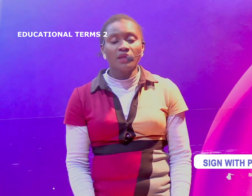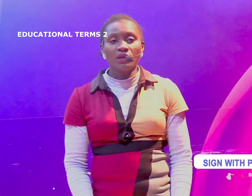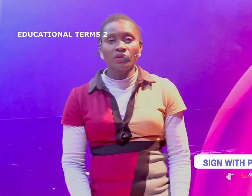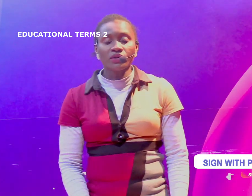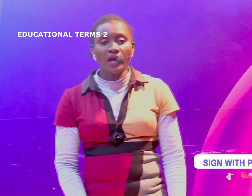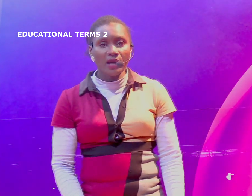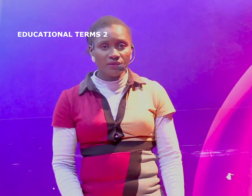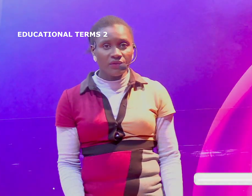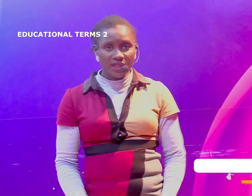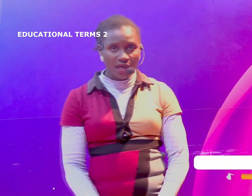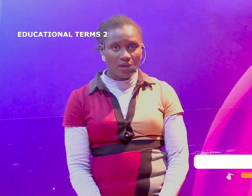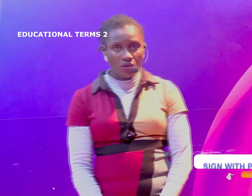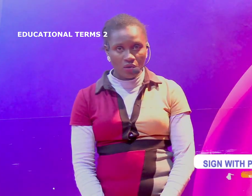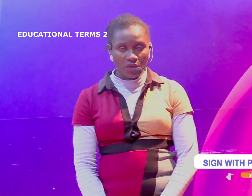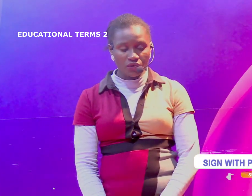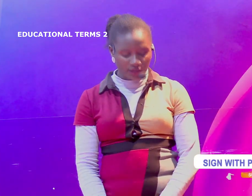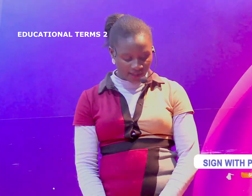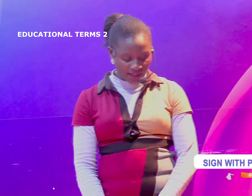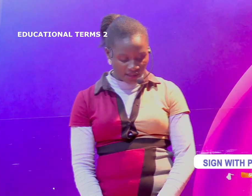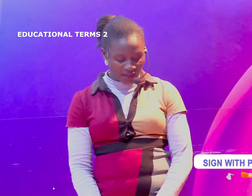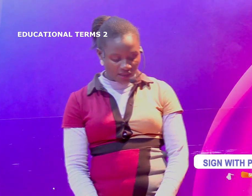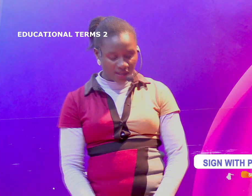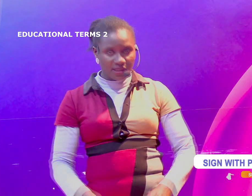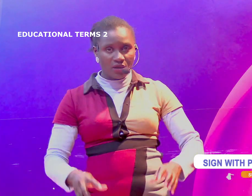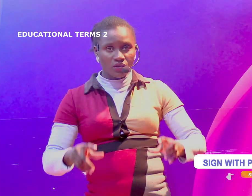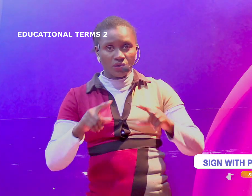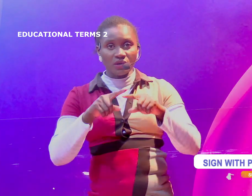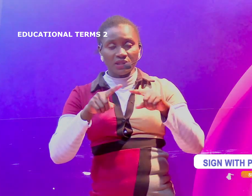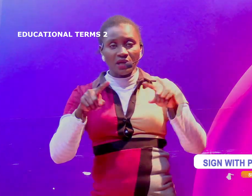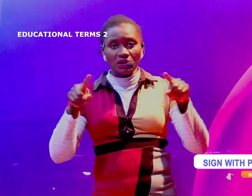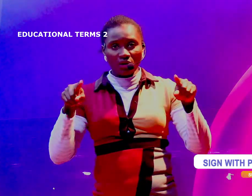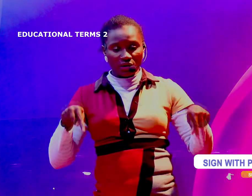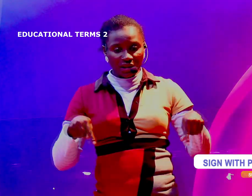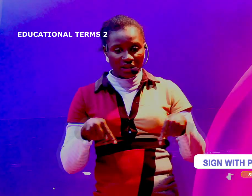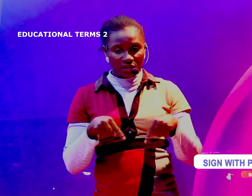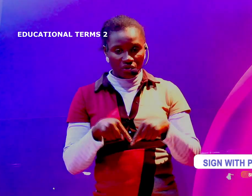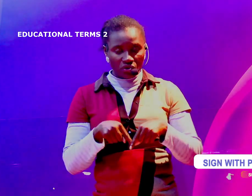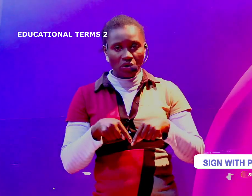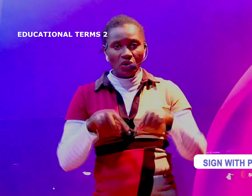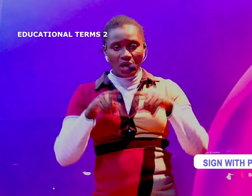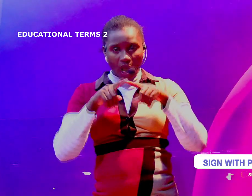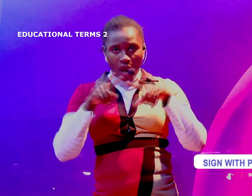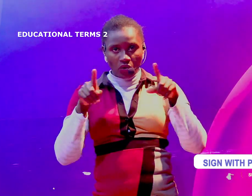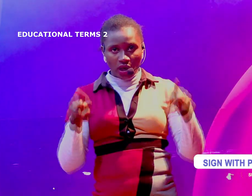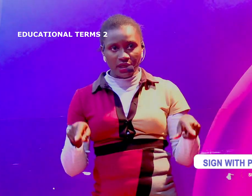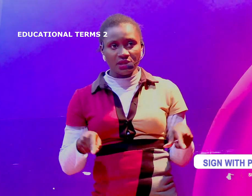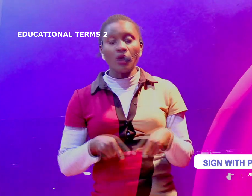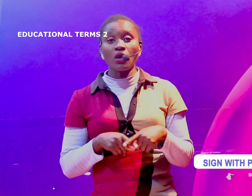also have rectangle. How do we sign rectangle? So rectangle will just draw how a rectangle looks